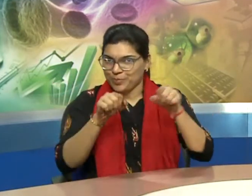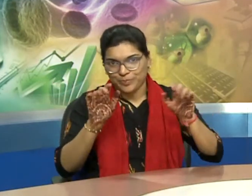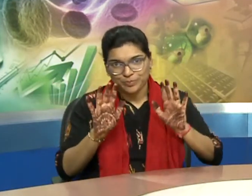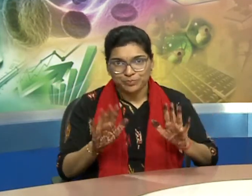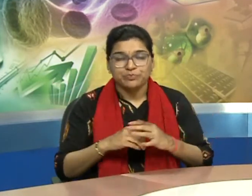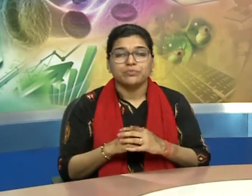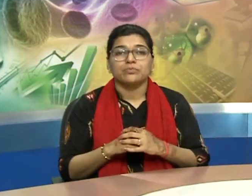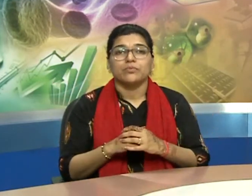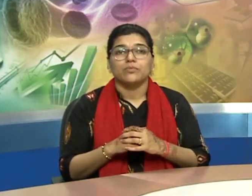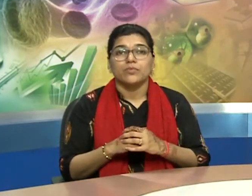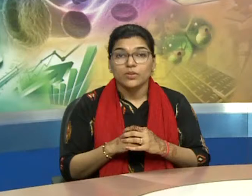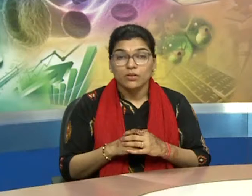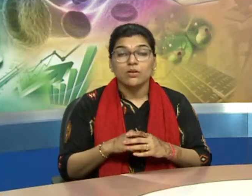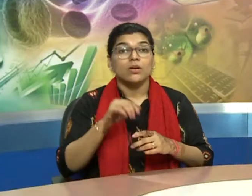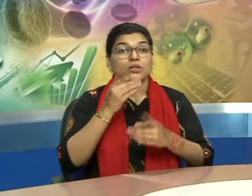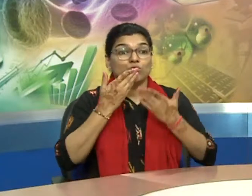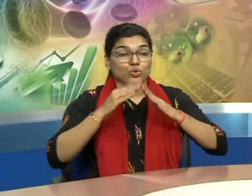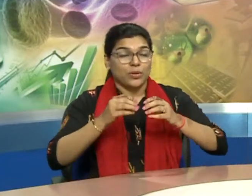totally different for students.